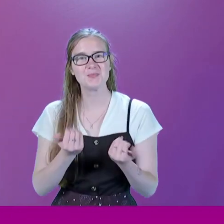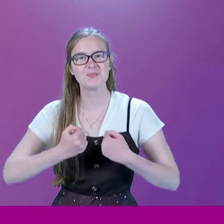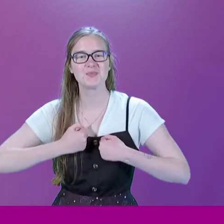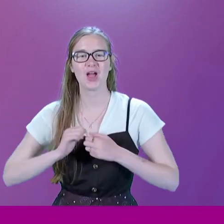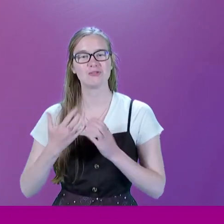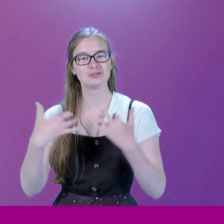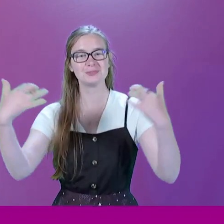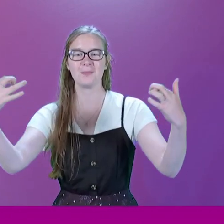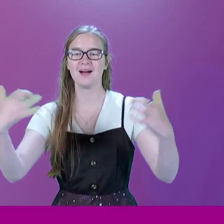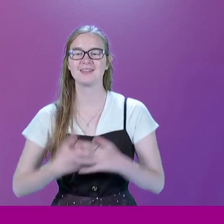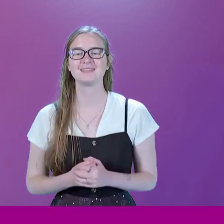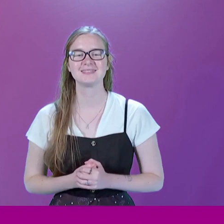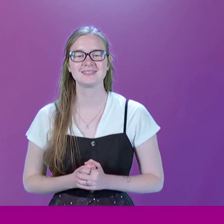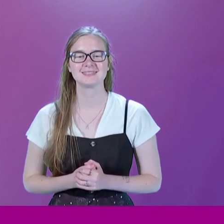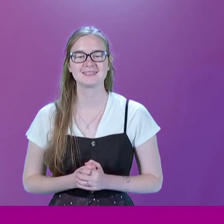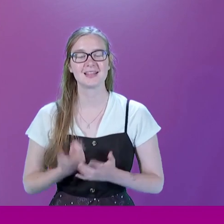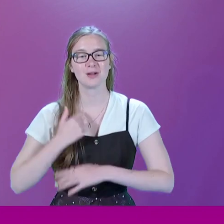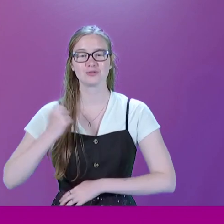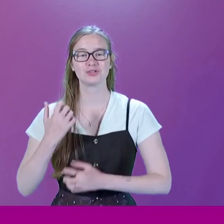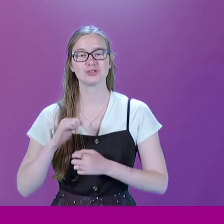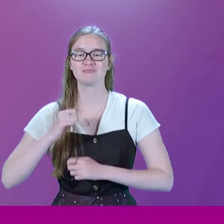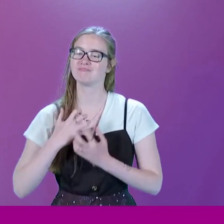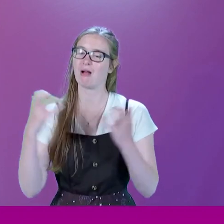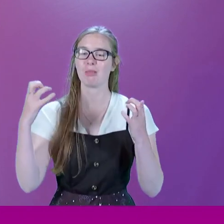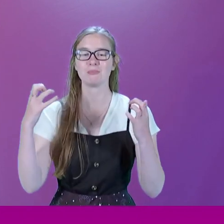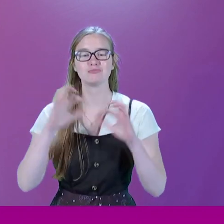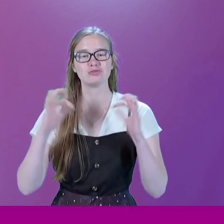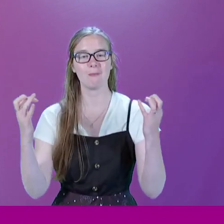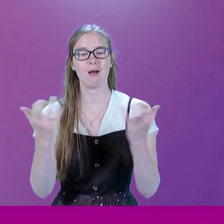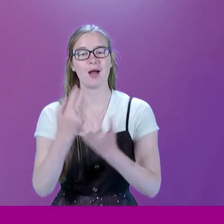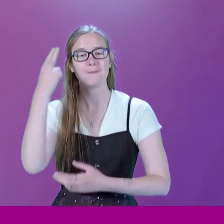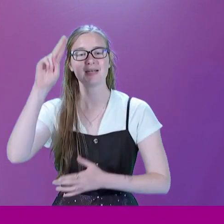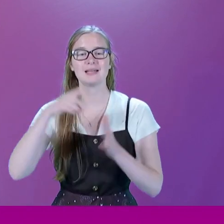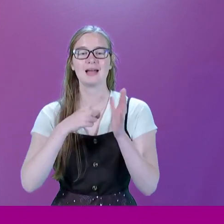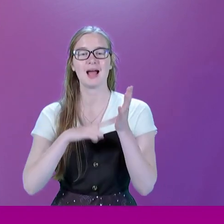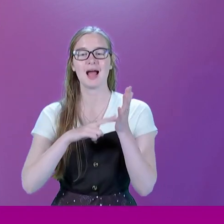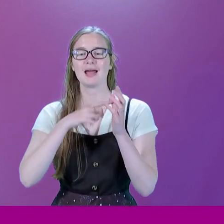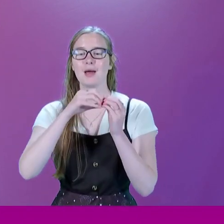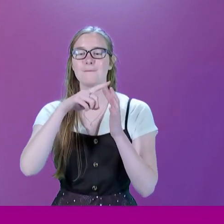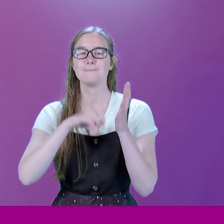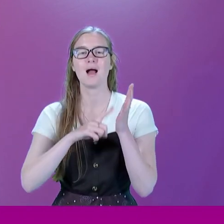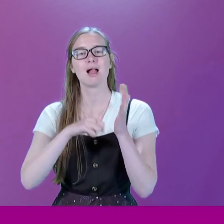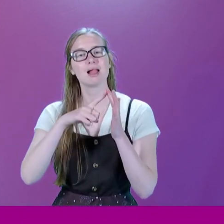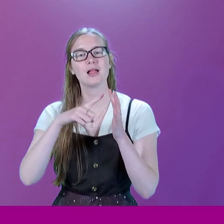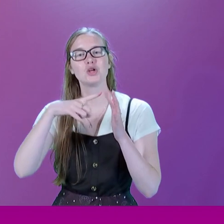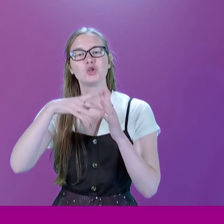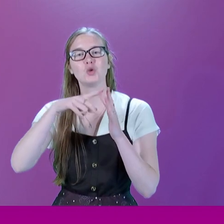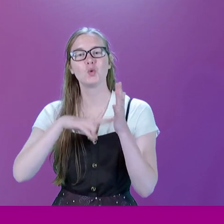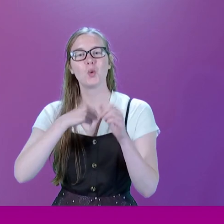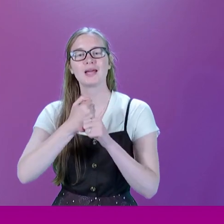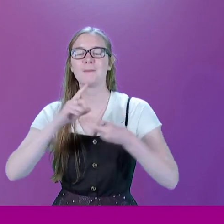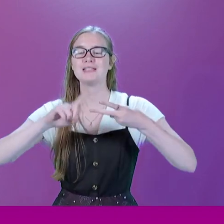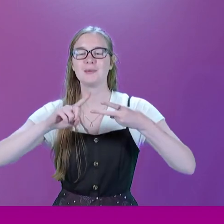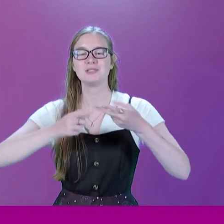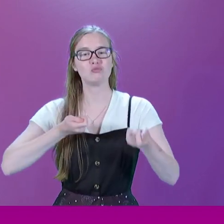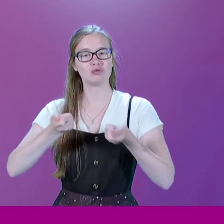the Chamber of the Scottish Parliament. My name is Annabel Ewing and I am a Deputy Presiding Officer